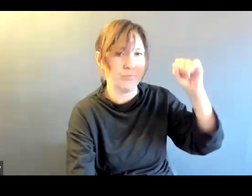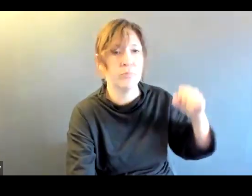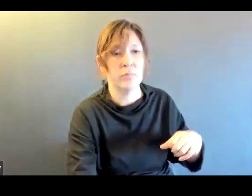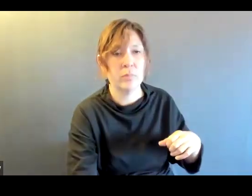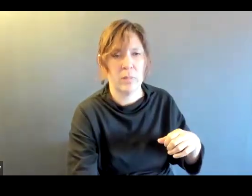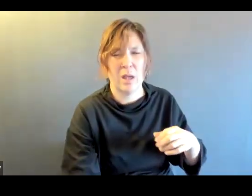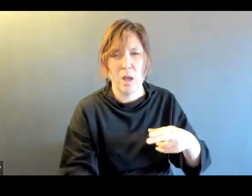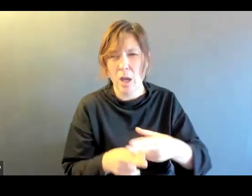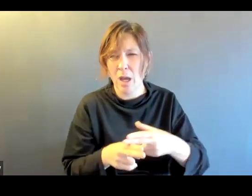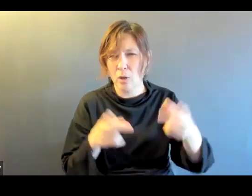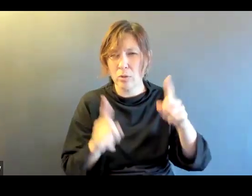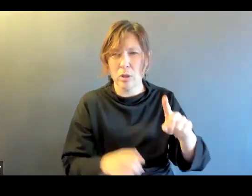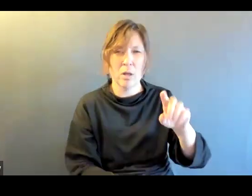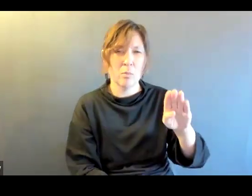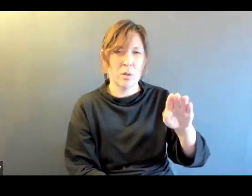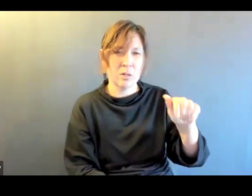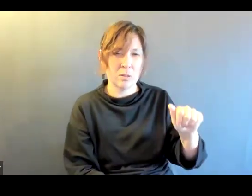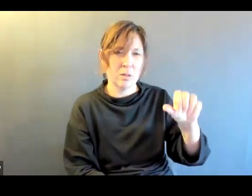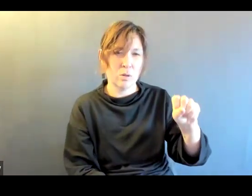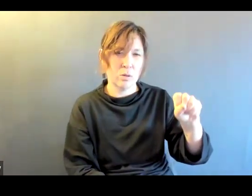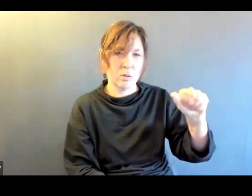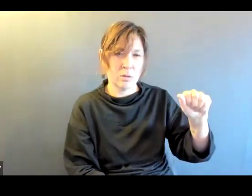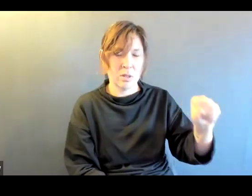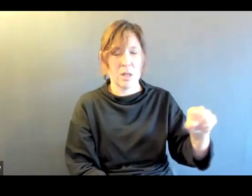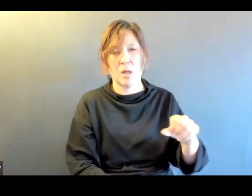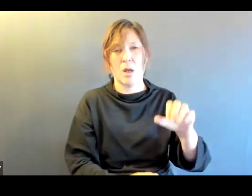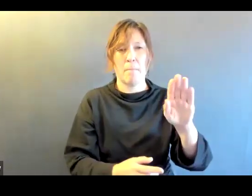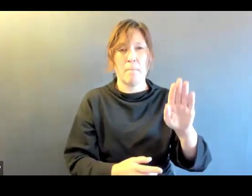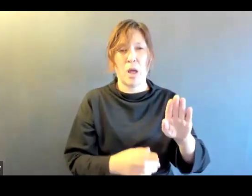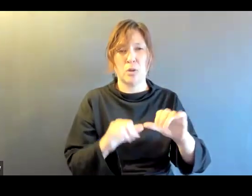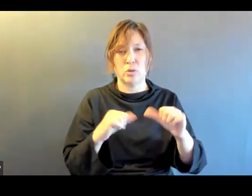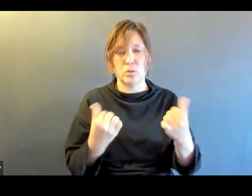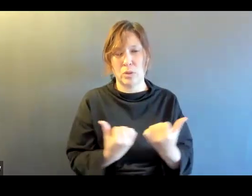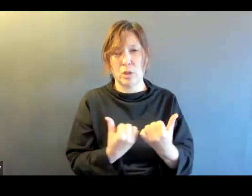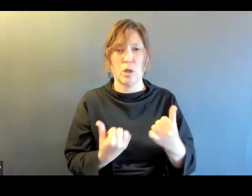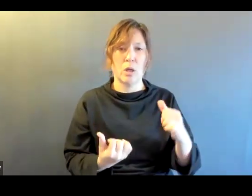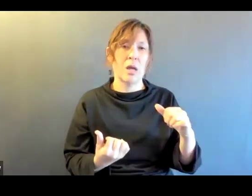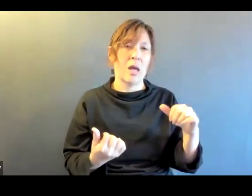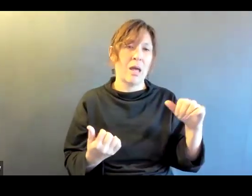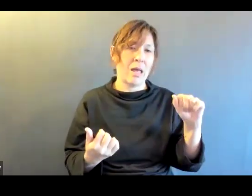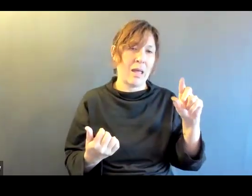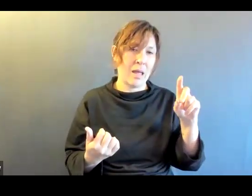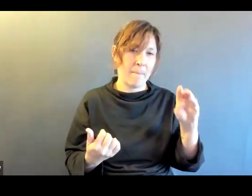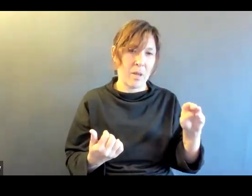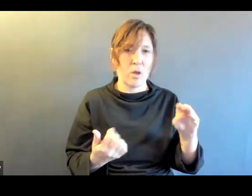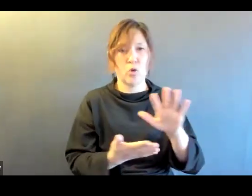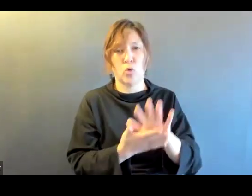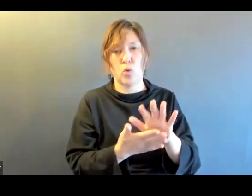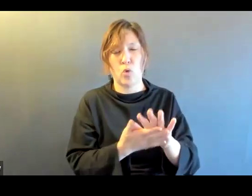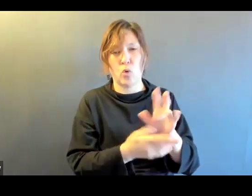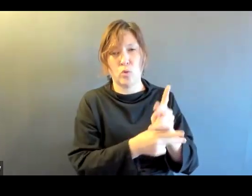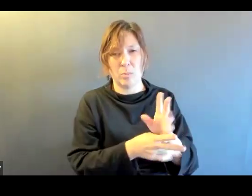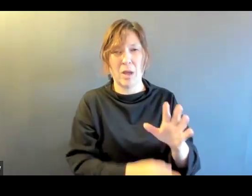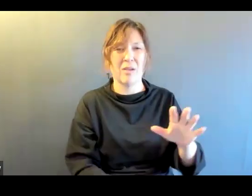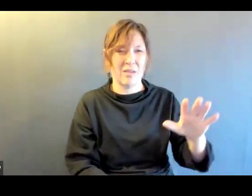with the Boston Association of School Administrators and Supervisors, or what we call BASIS, for their 2024-2027 collective